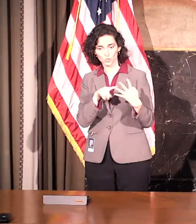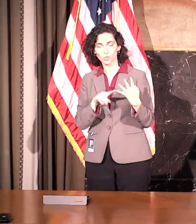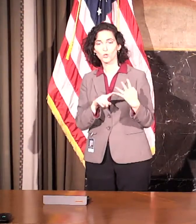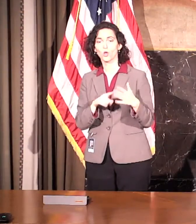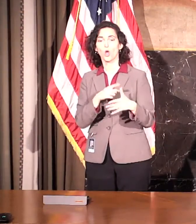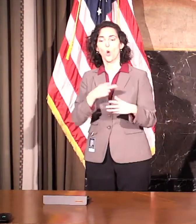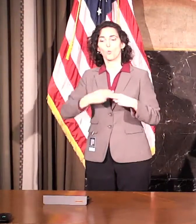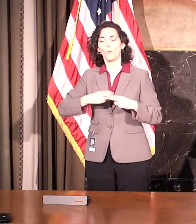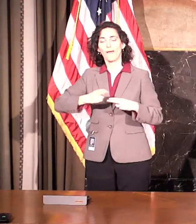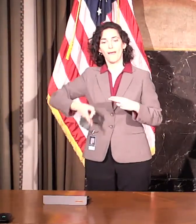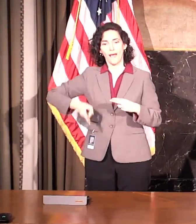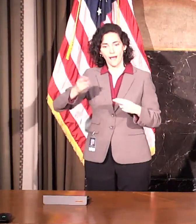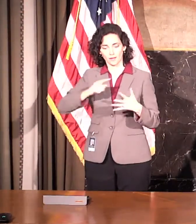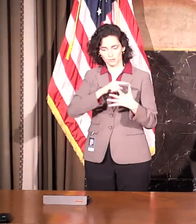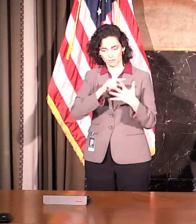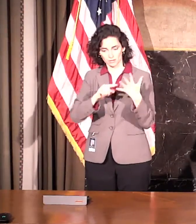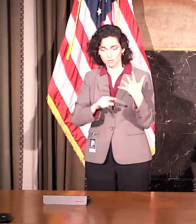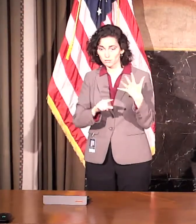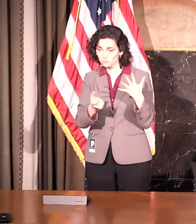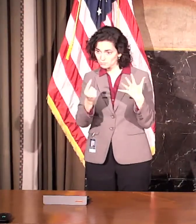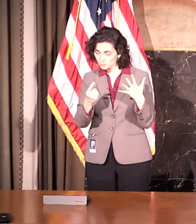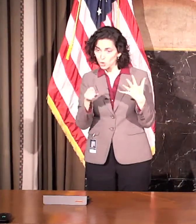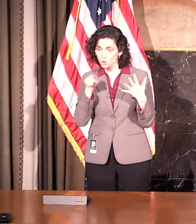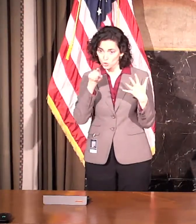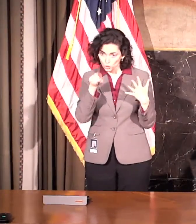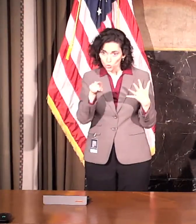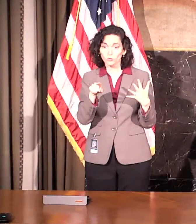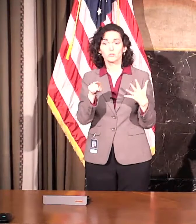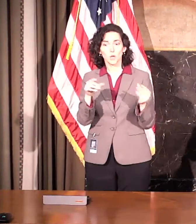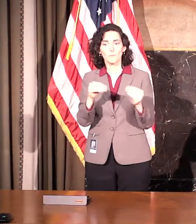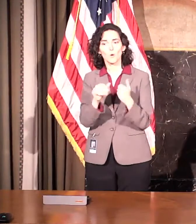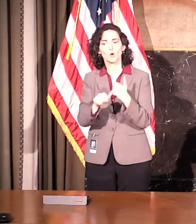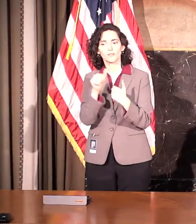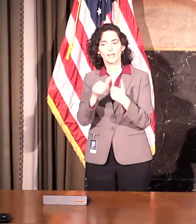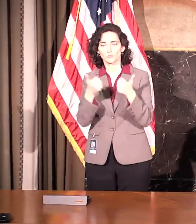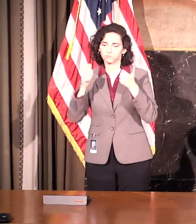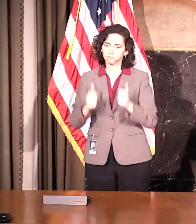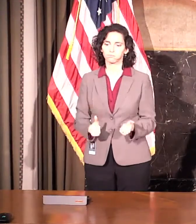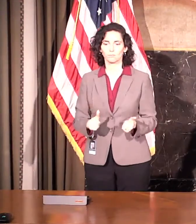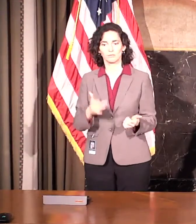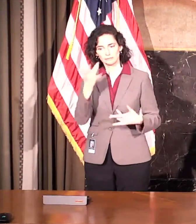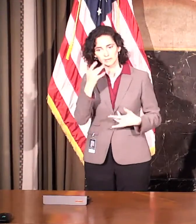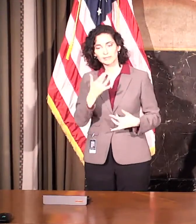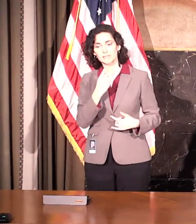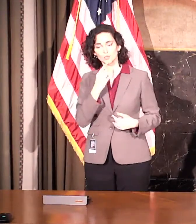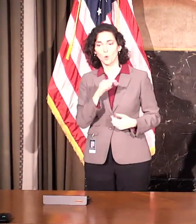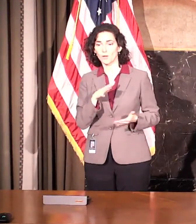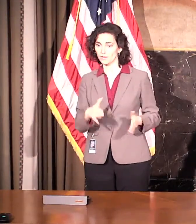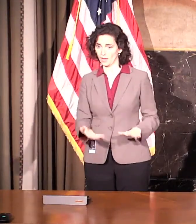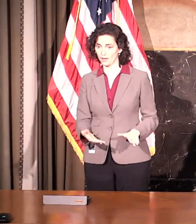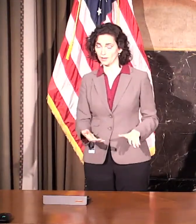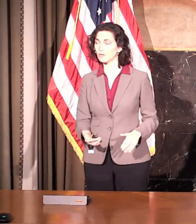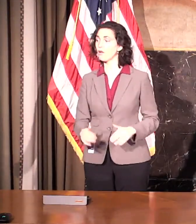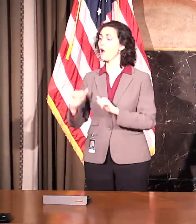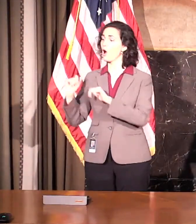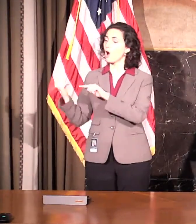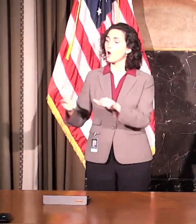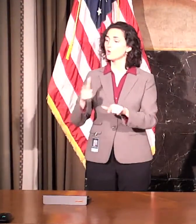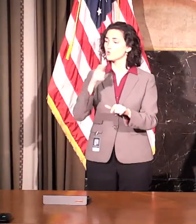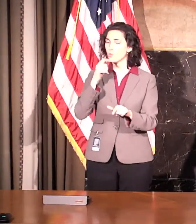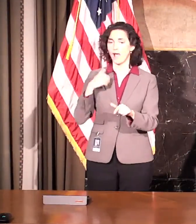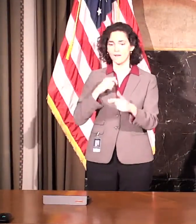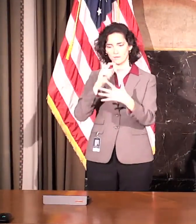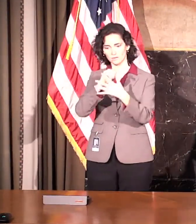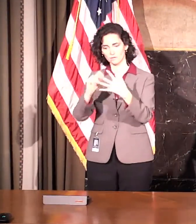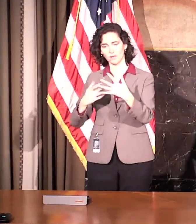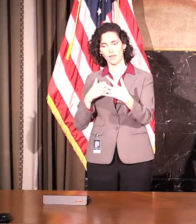obesity, please understand that you're much more vulnerable. And for all individuals with these comorbid health conditions, and